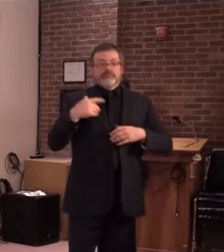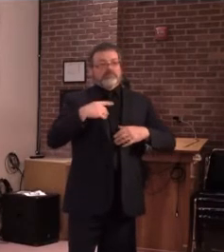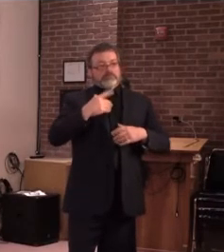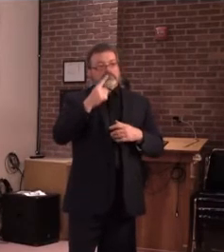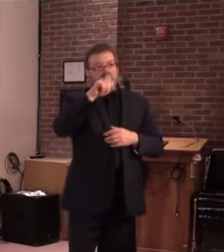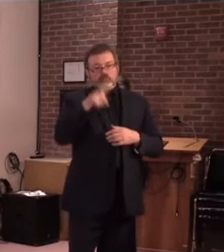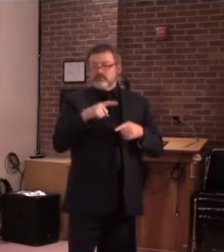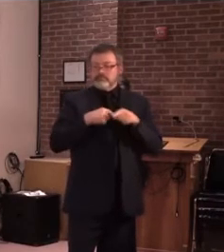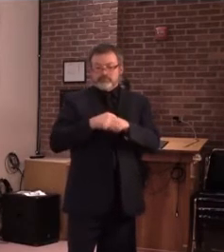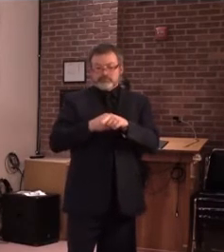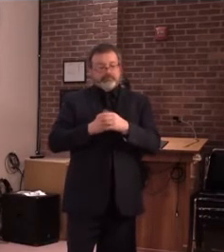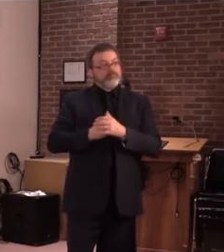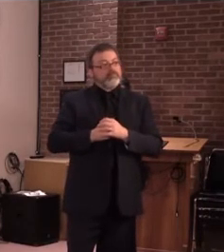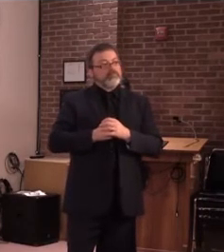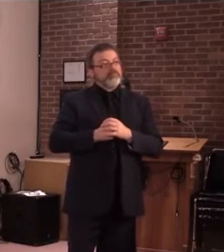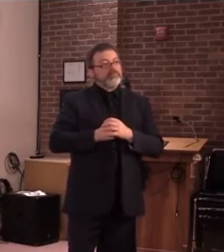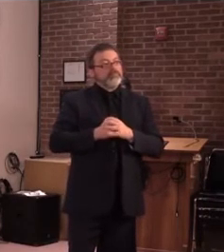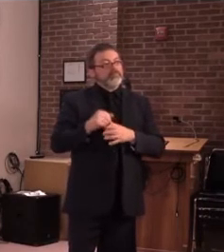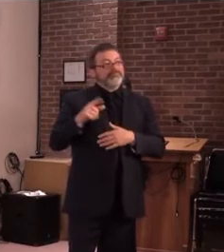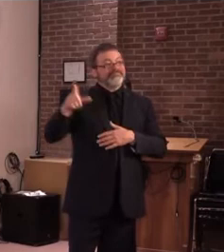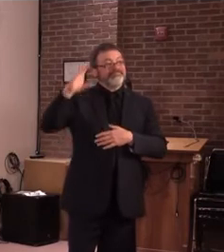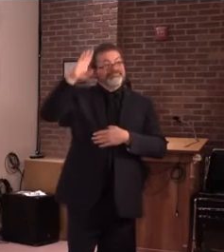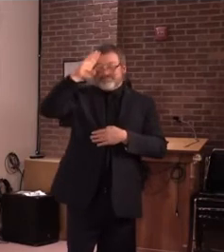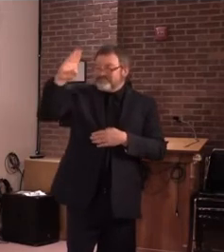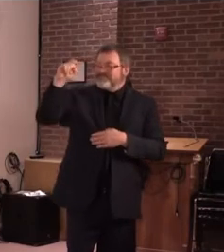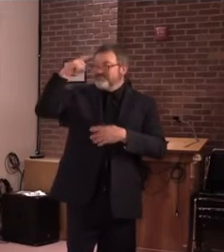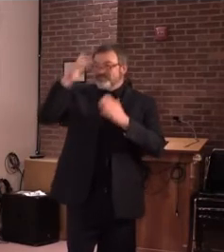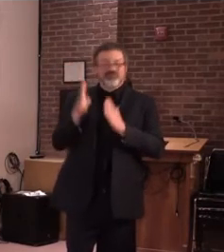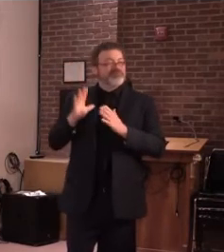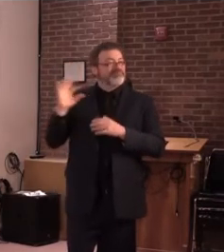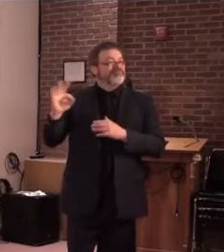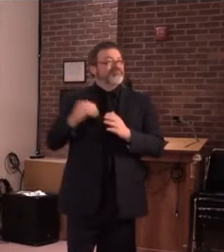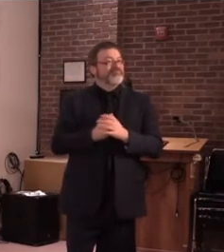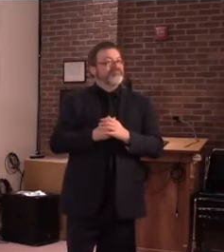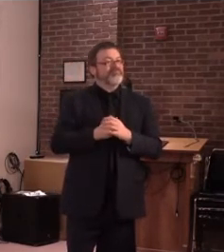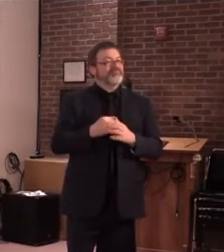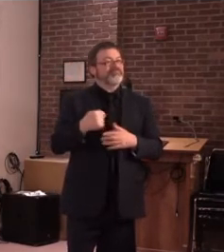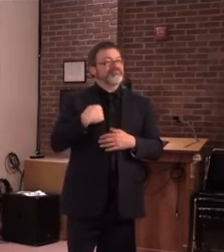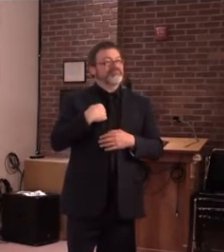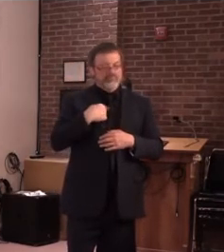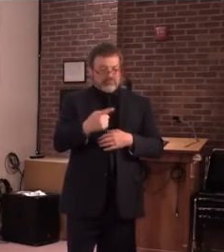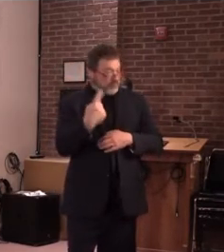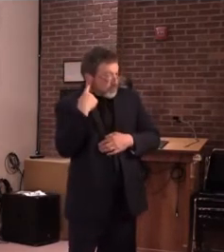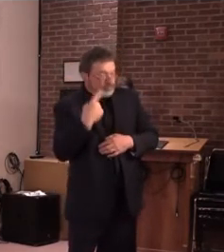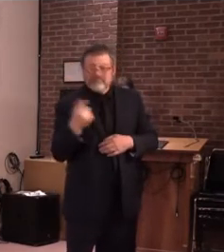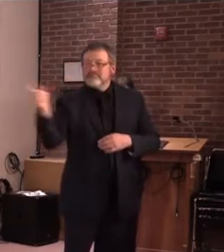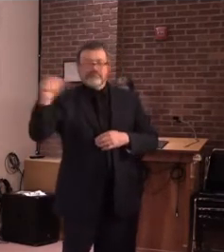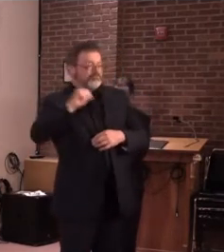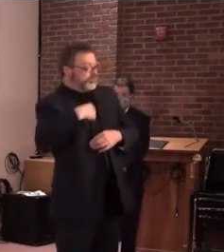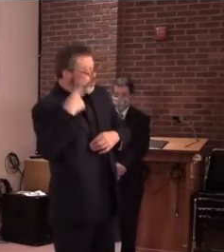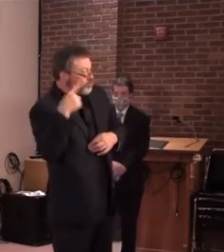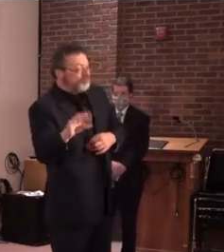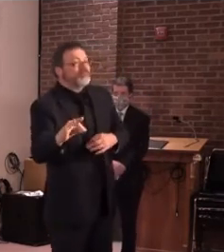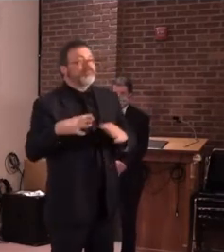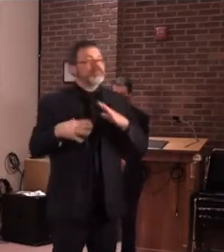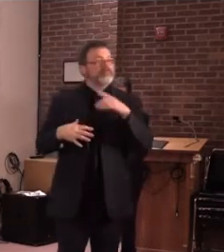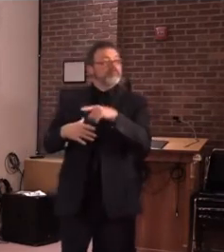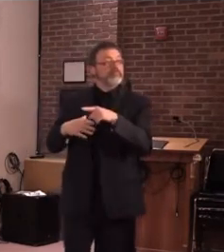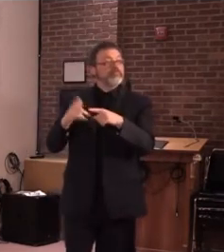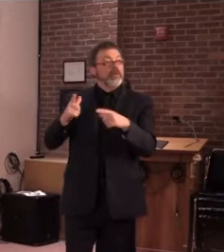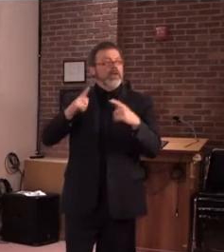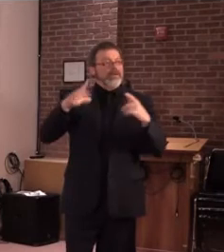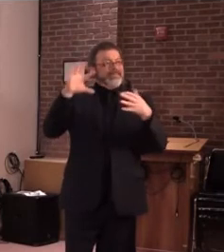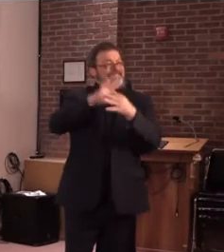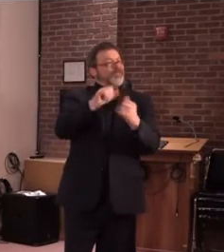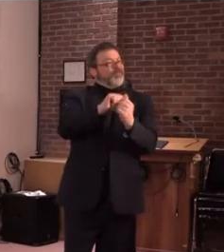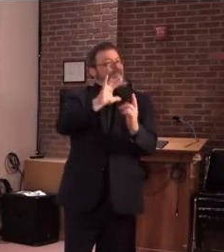Hello, Governor. Can you hear me? I can. Regarding broadband, I had interviewed a